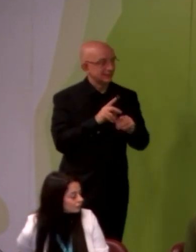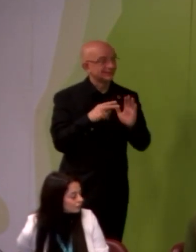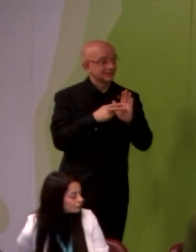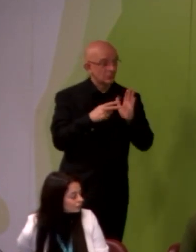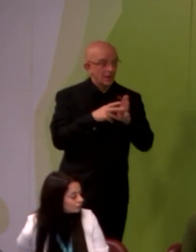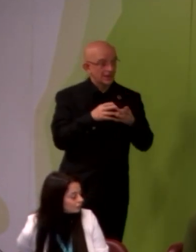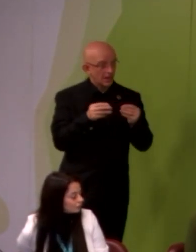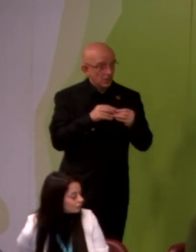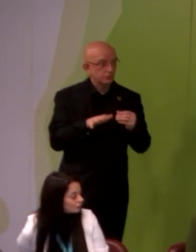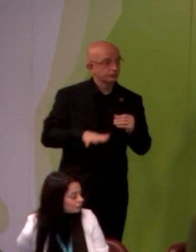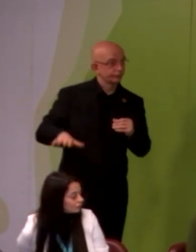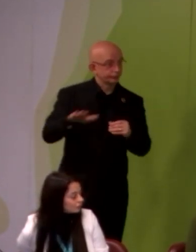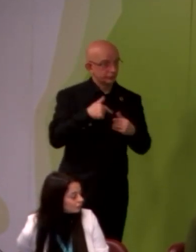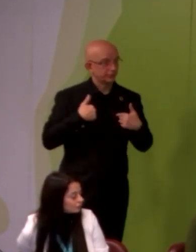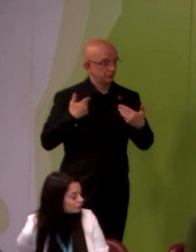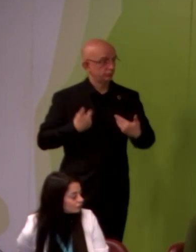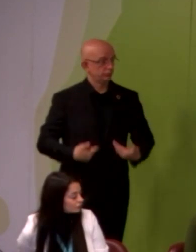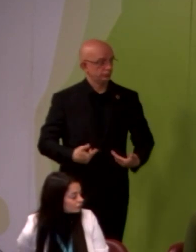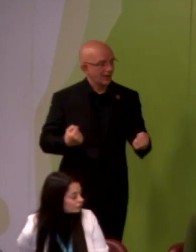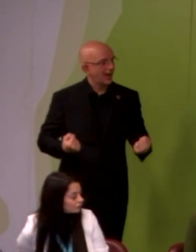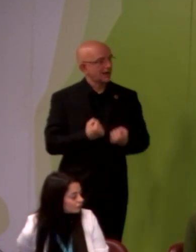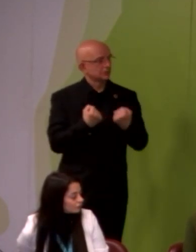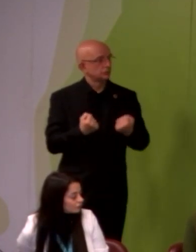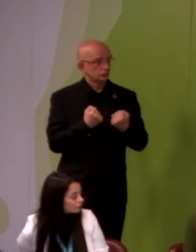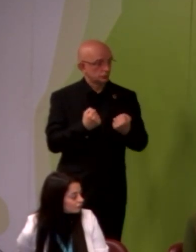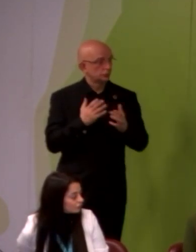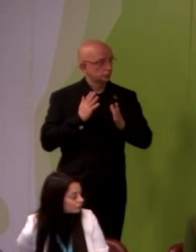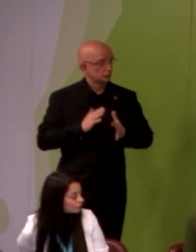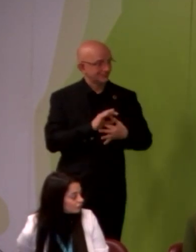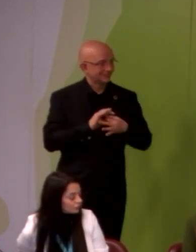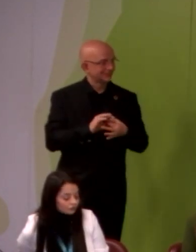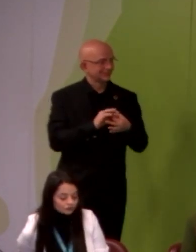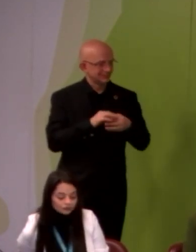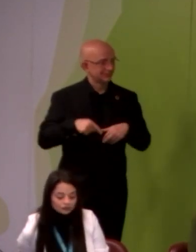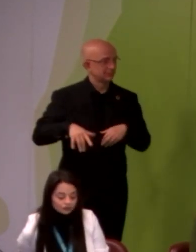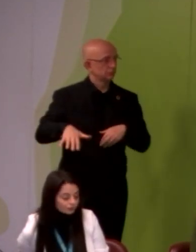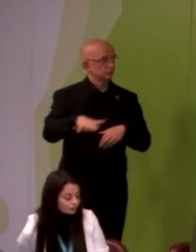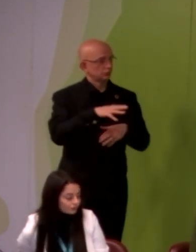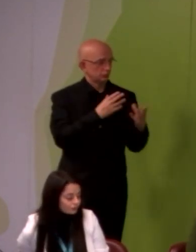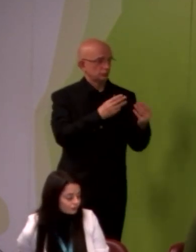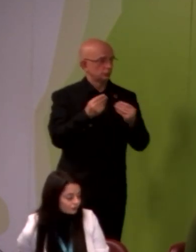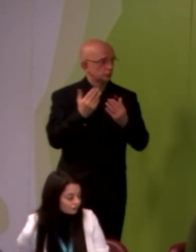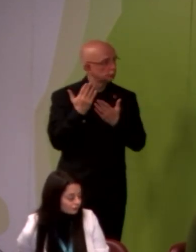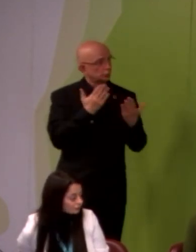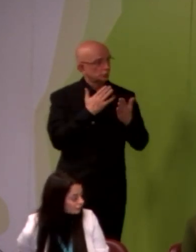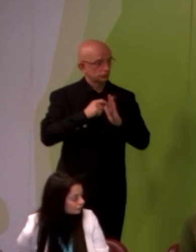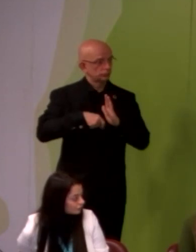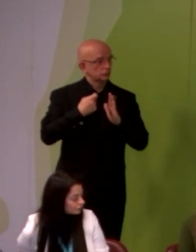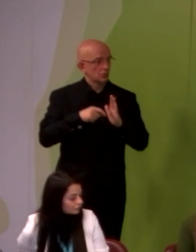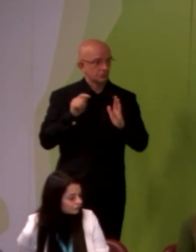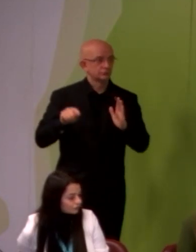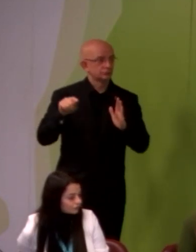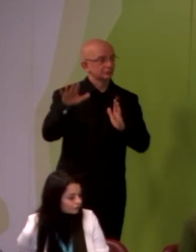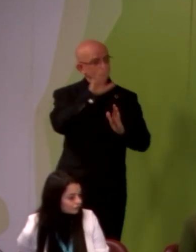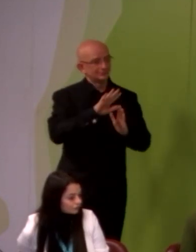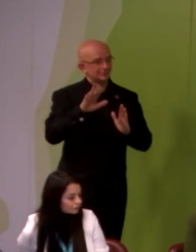Humanity. We have some of the biggest schools programs in Northwest Syria. So my colleagues who unfortunately couldn't be